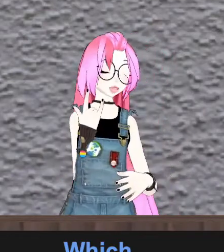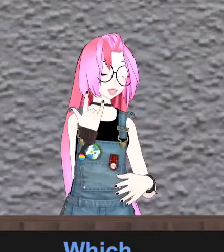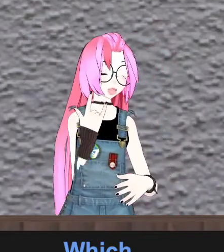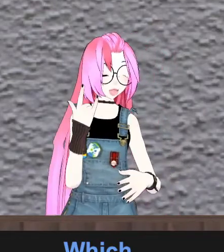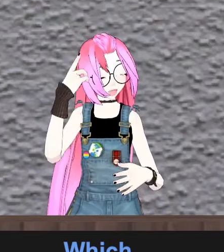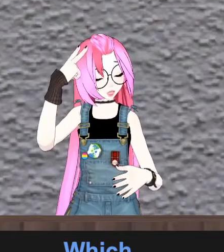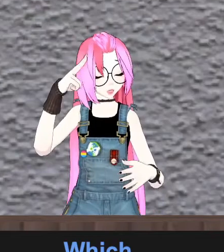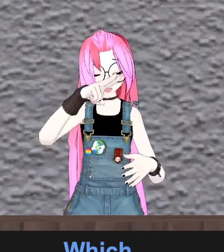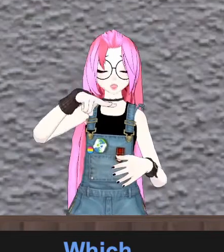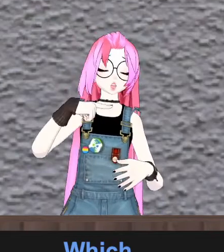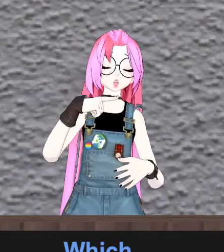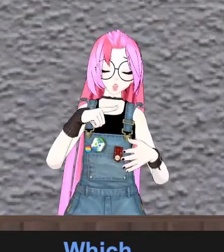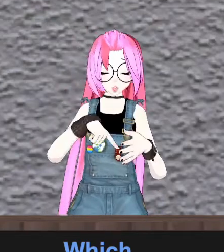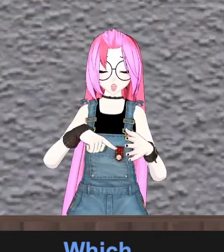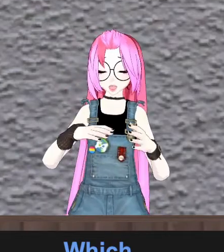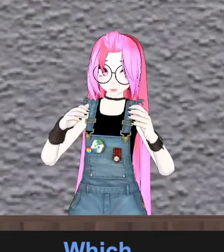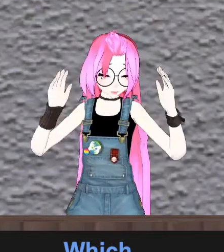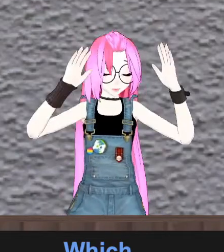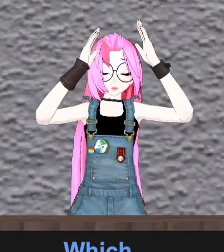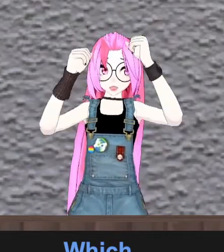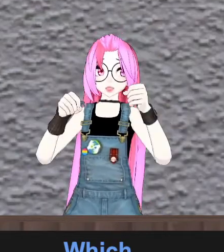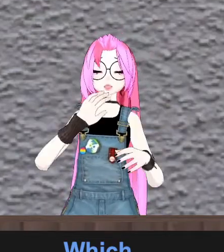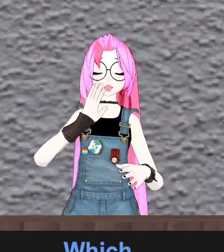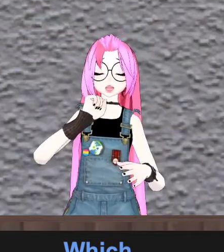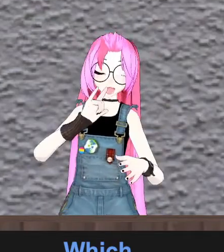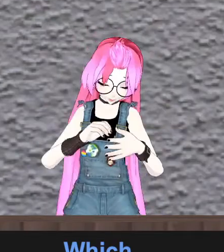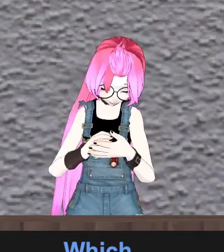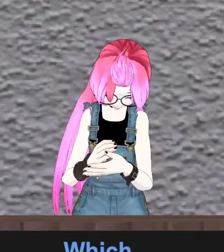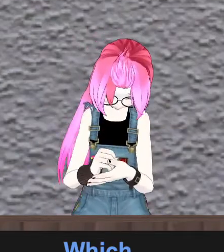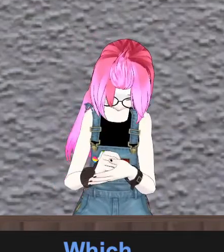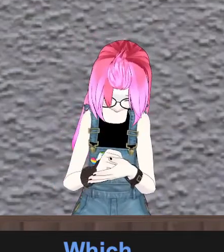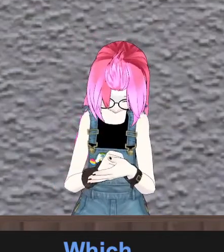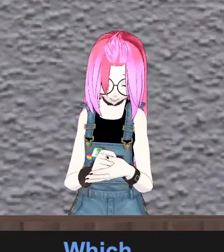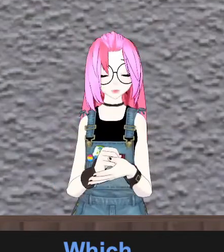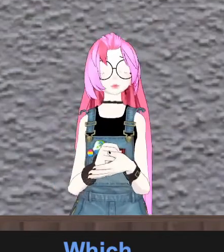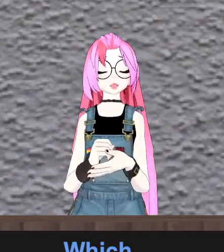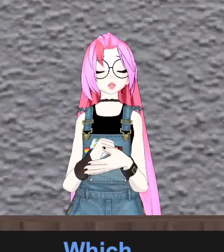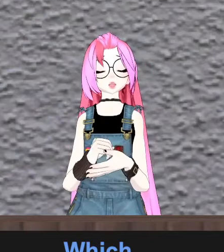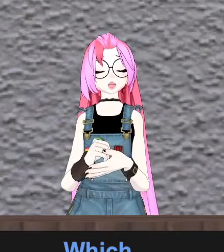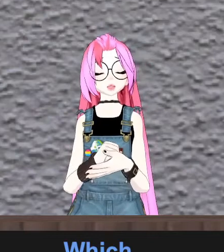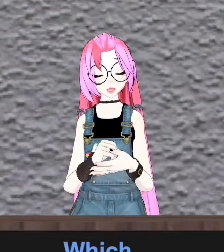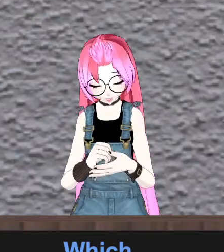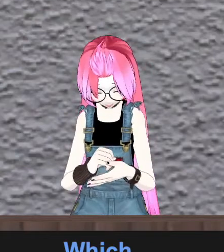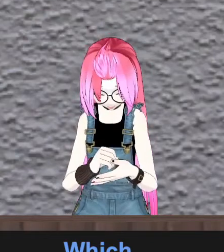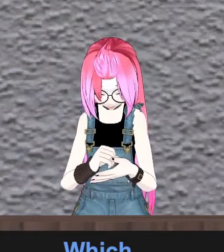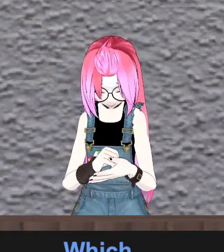so think about if you're a hearing person, right? The teacher is talking and you're taking notes. You could look up at the board, but then you could